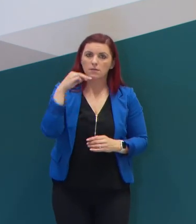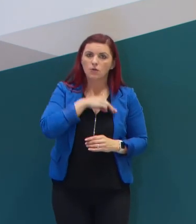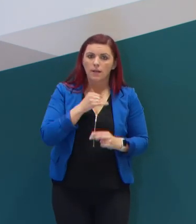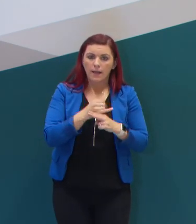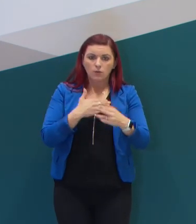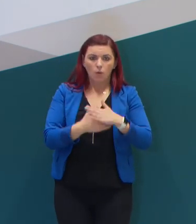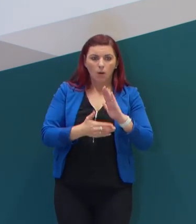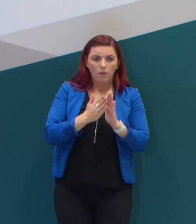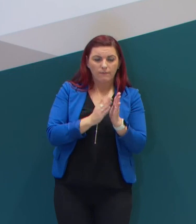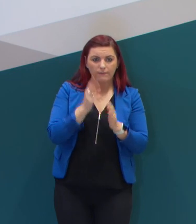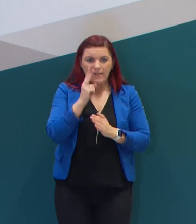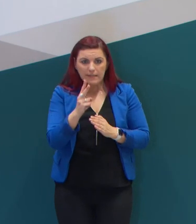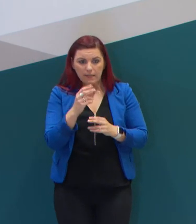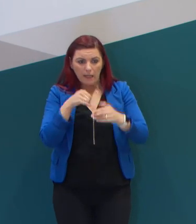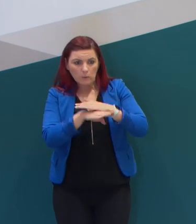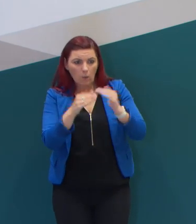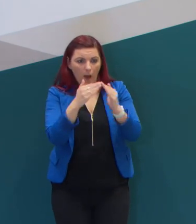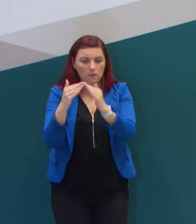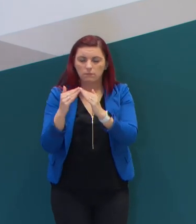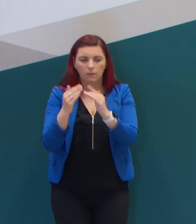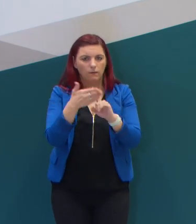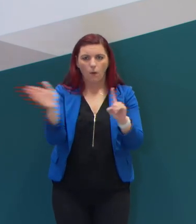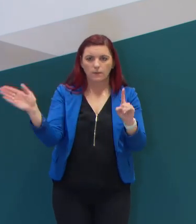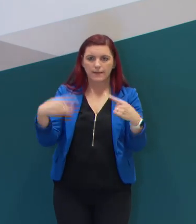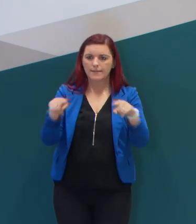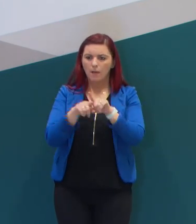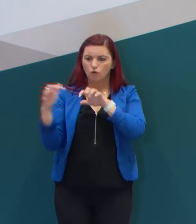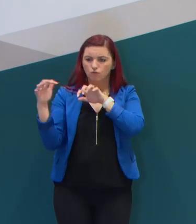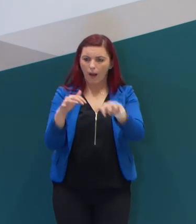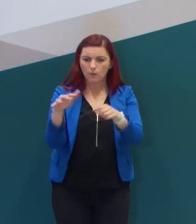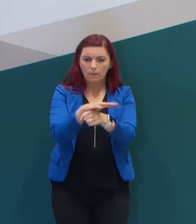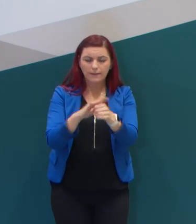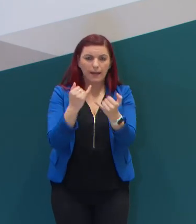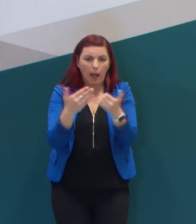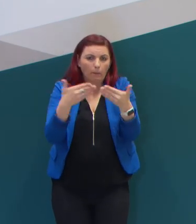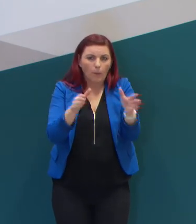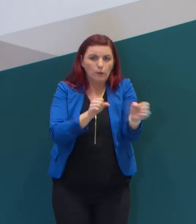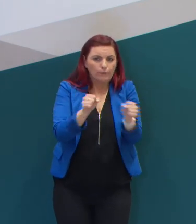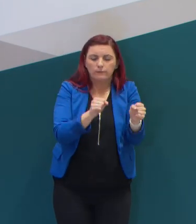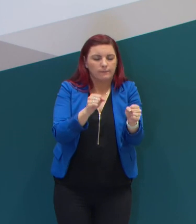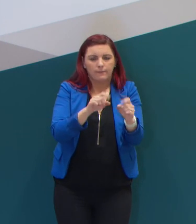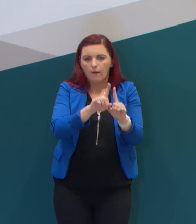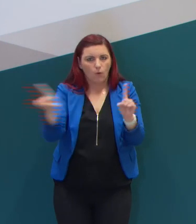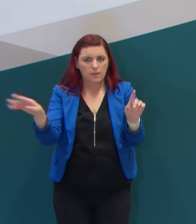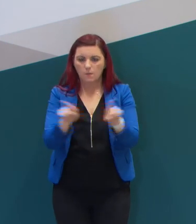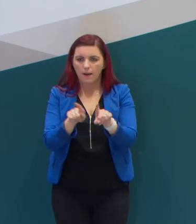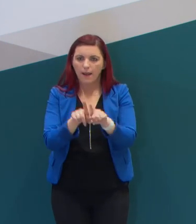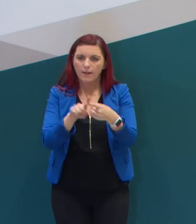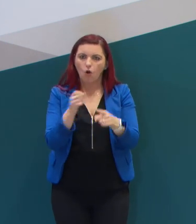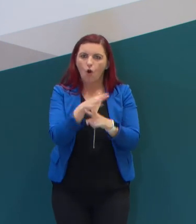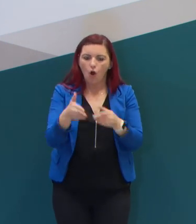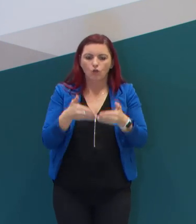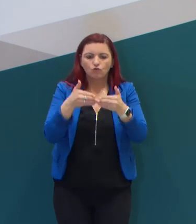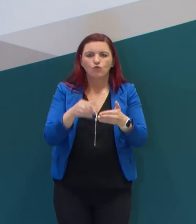persons' homes should be avoided, that all crowded places, including public amenities, should be avoided, and that all cruise ship